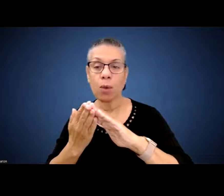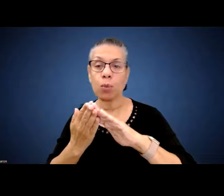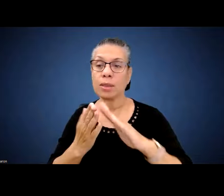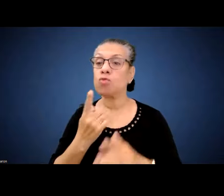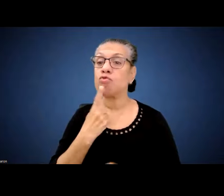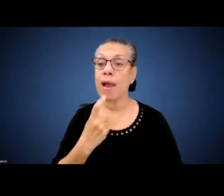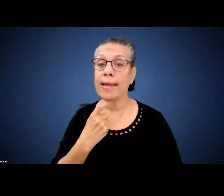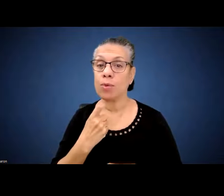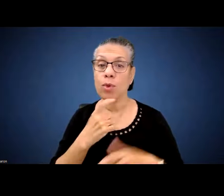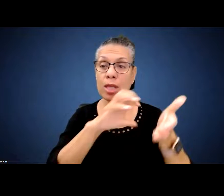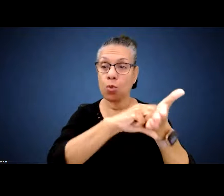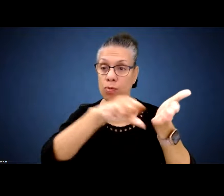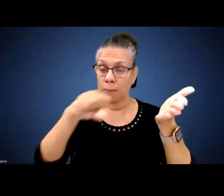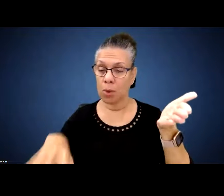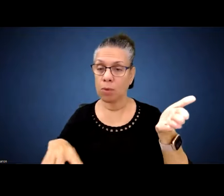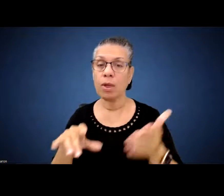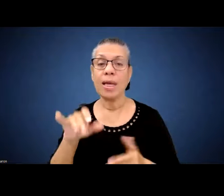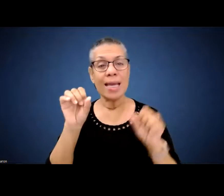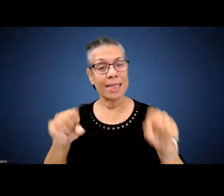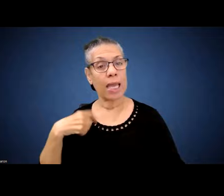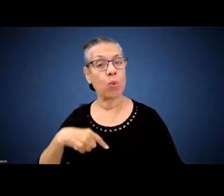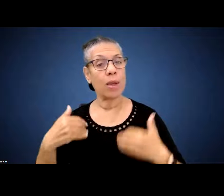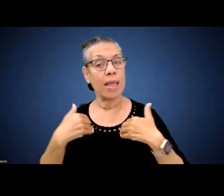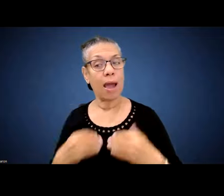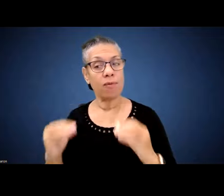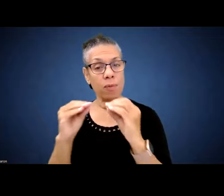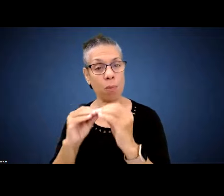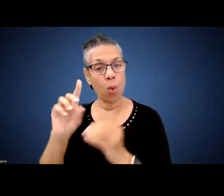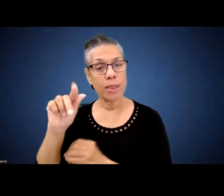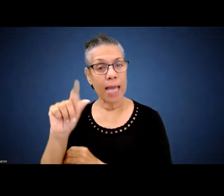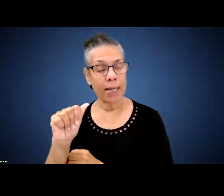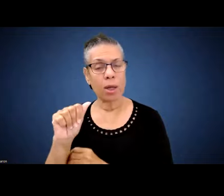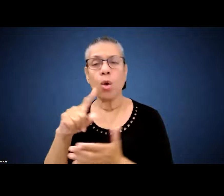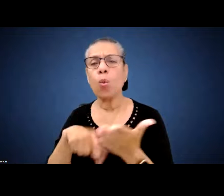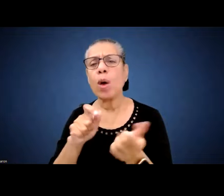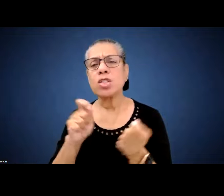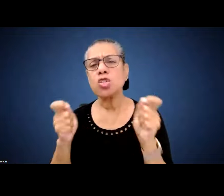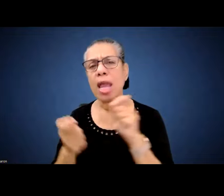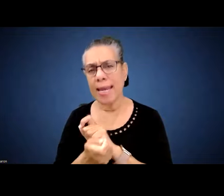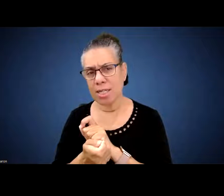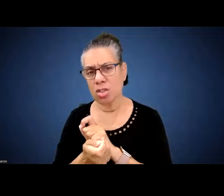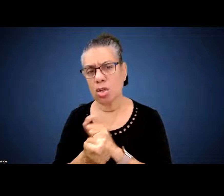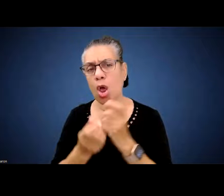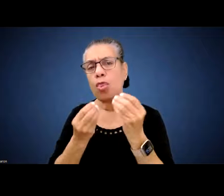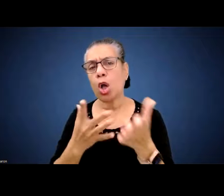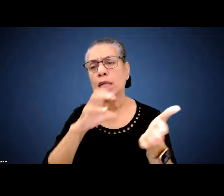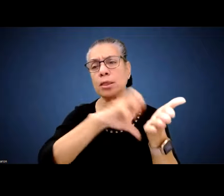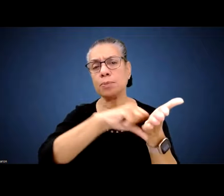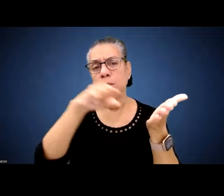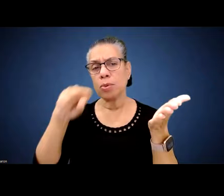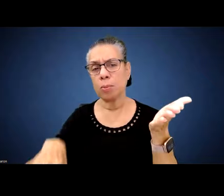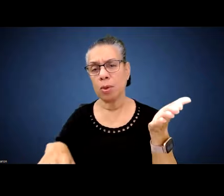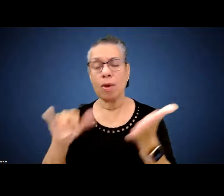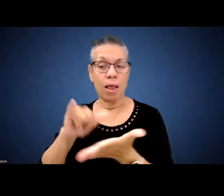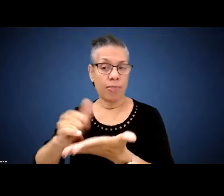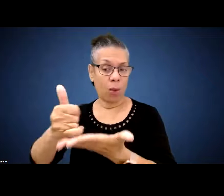we might be able to get some more data on what the change was that caused them to be excluded, because that might inform some